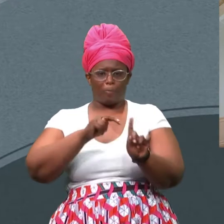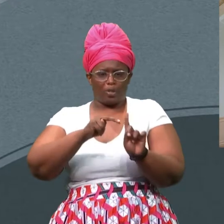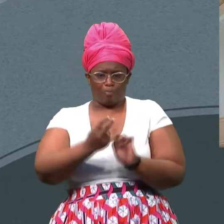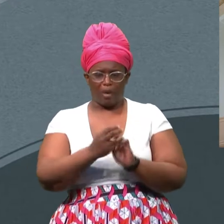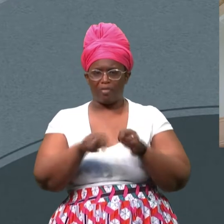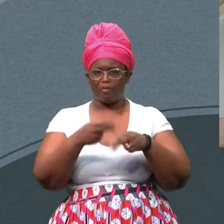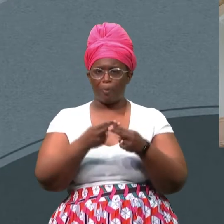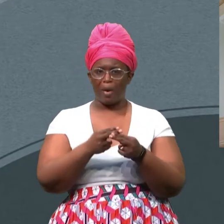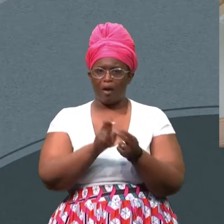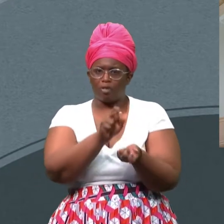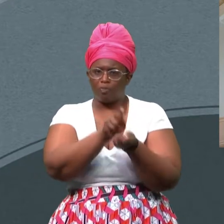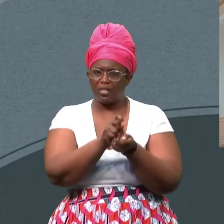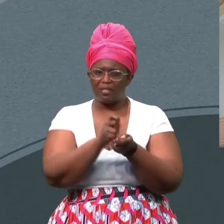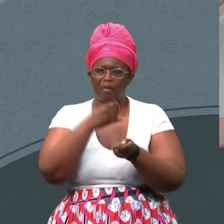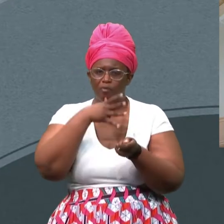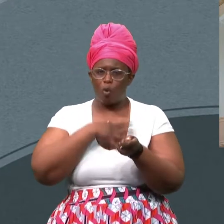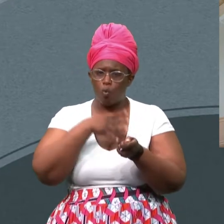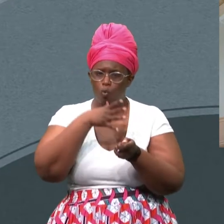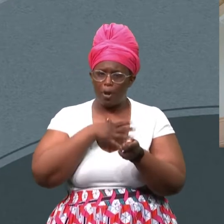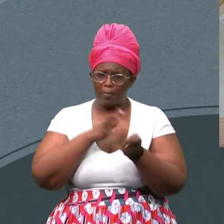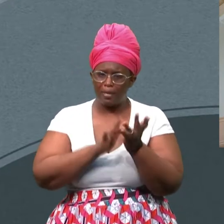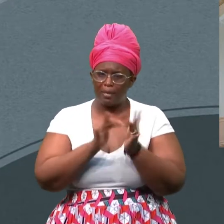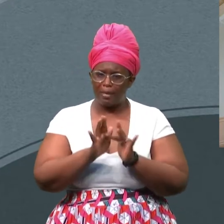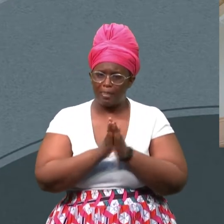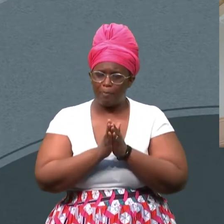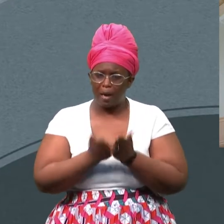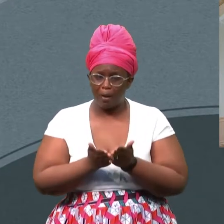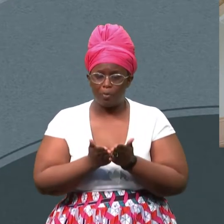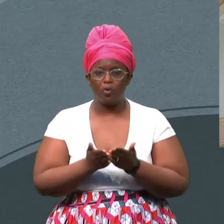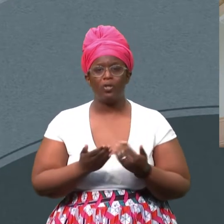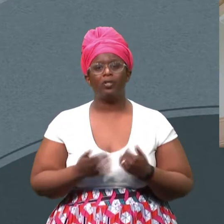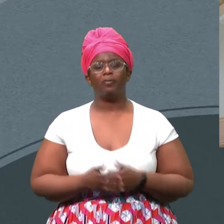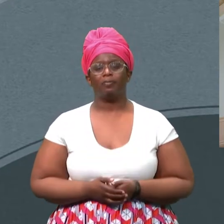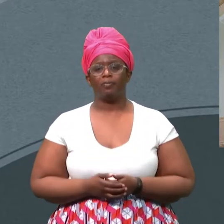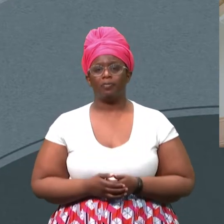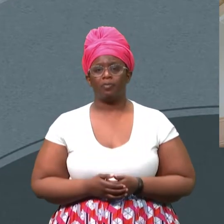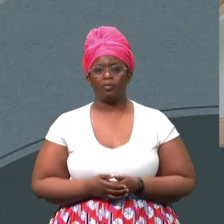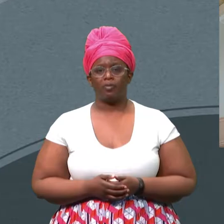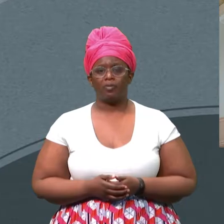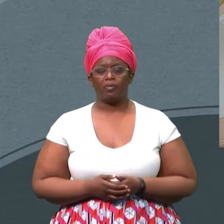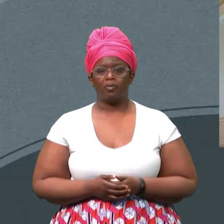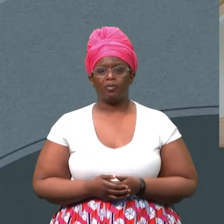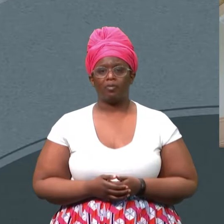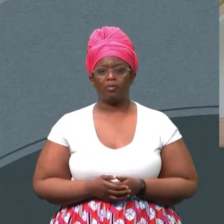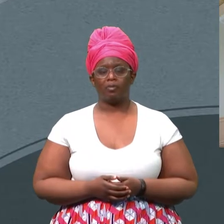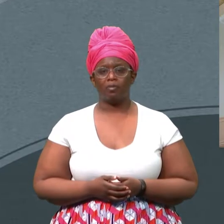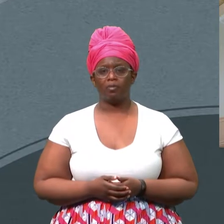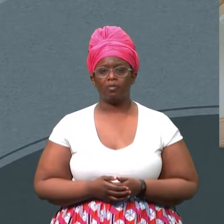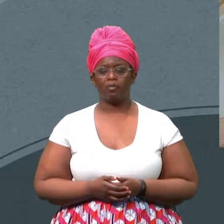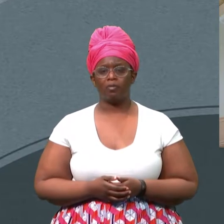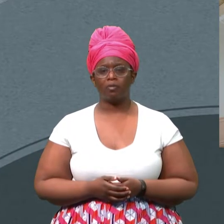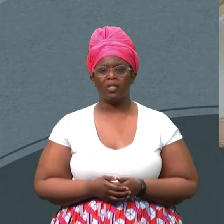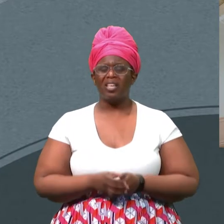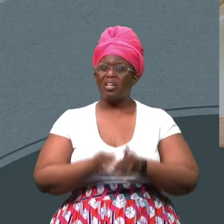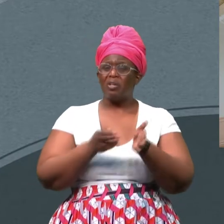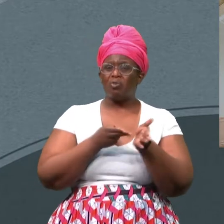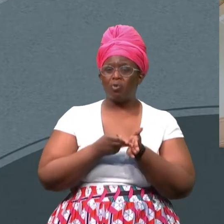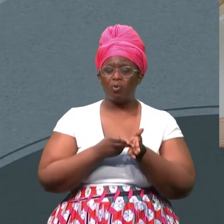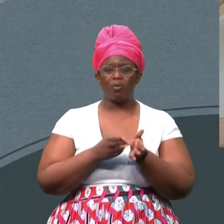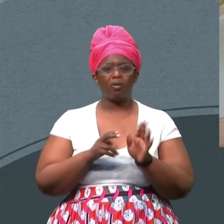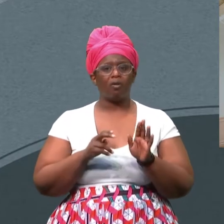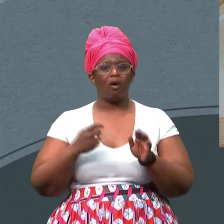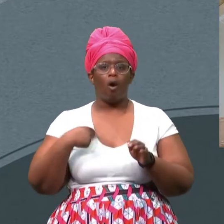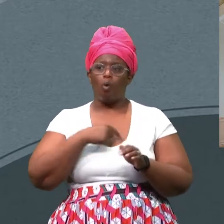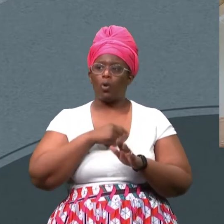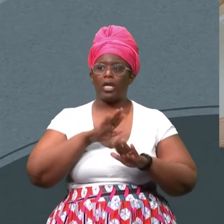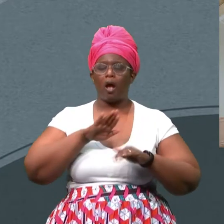in this sermon series, we've had a fresh look at women. The truth of the matter is, all of us have blind